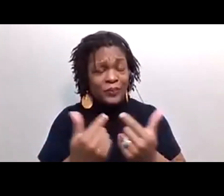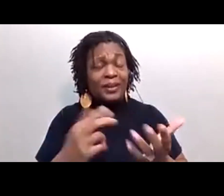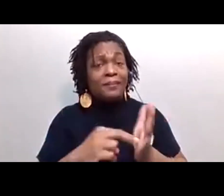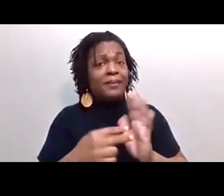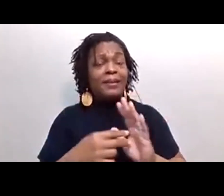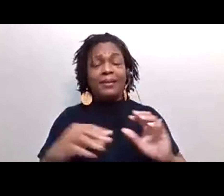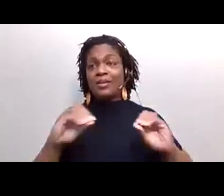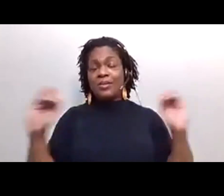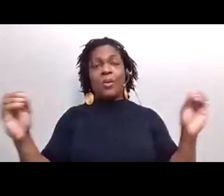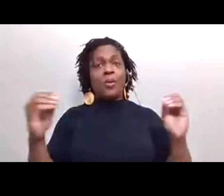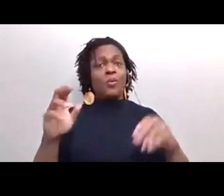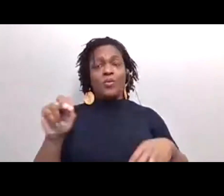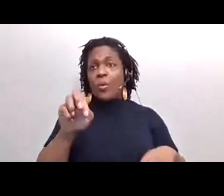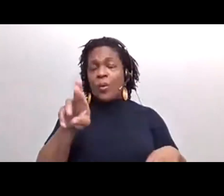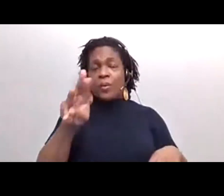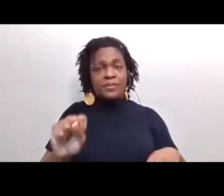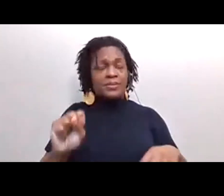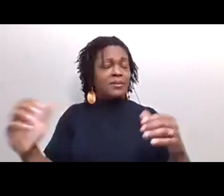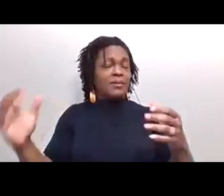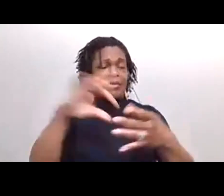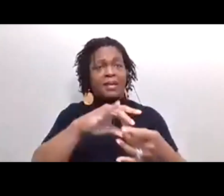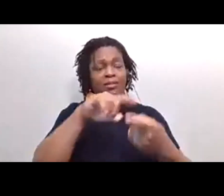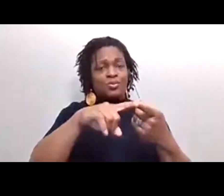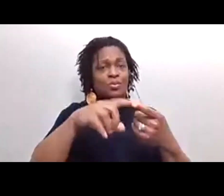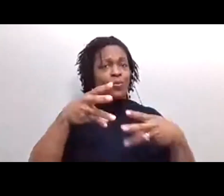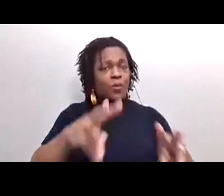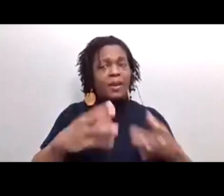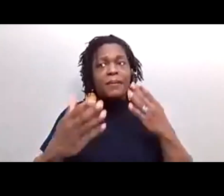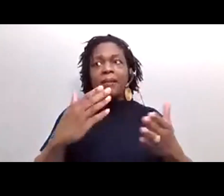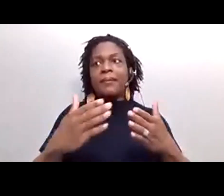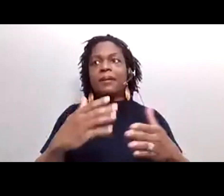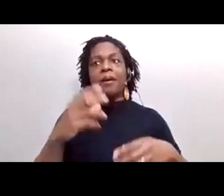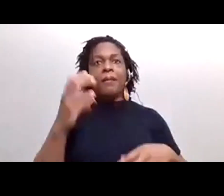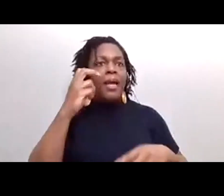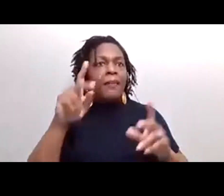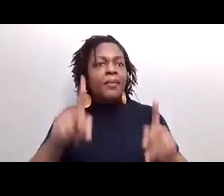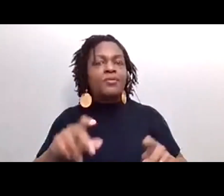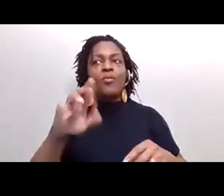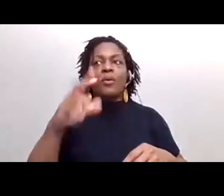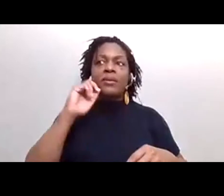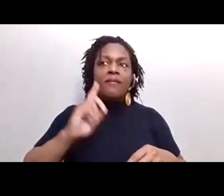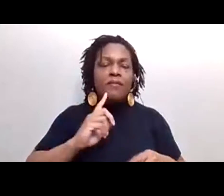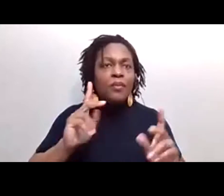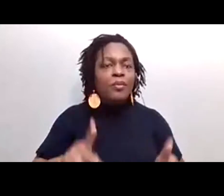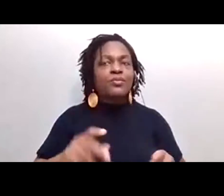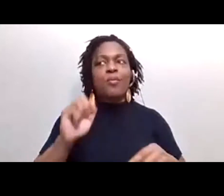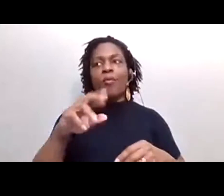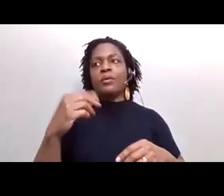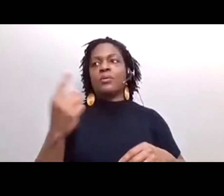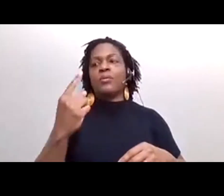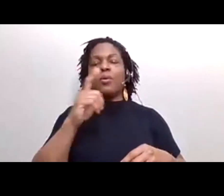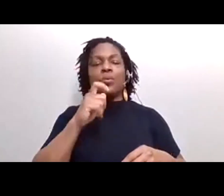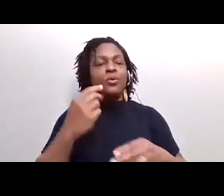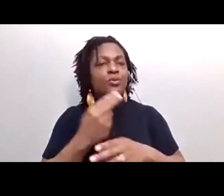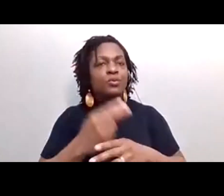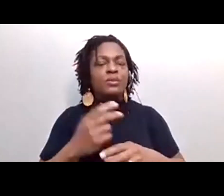no norms that related to the way, say, a blind person or a deaf person or somebody that uses some